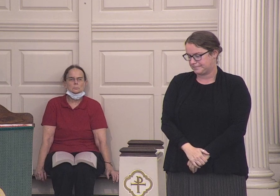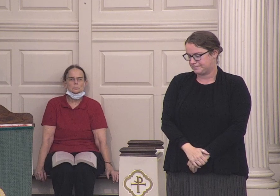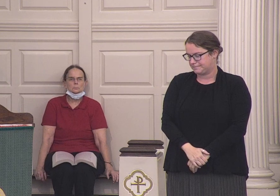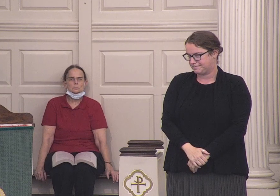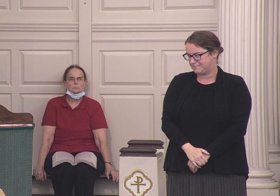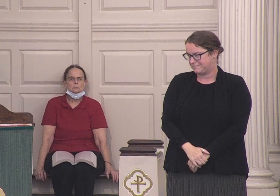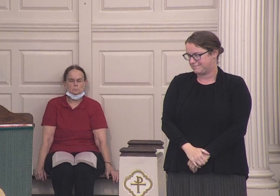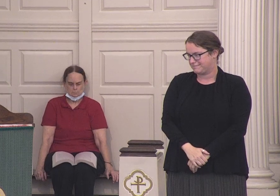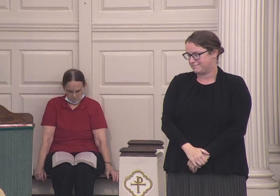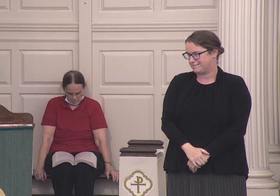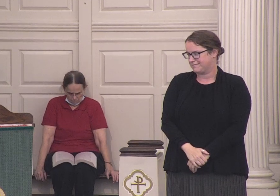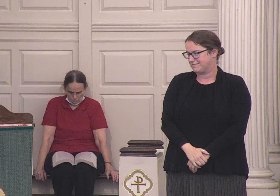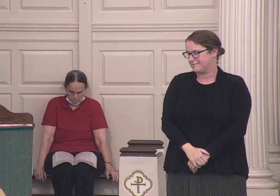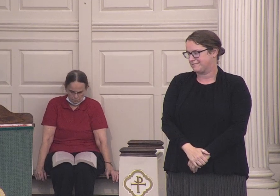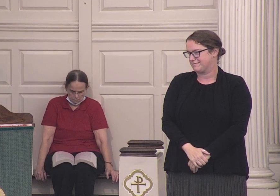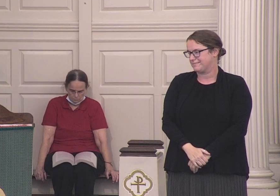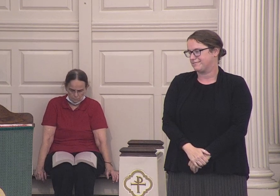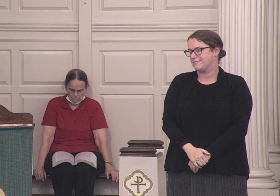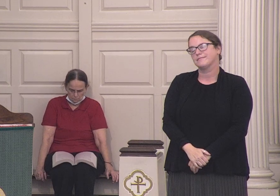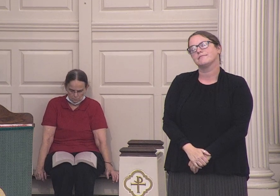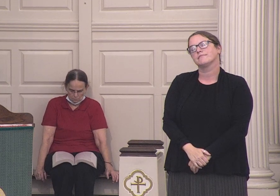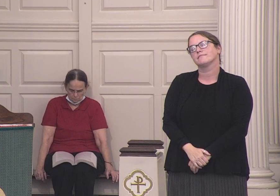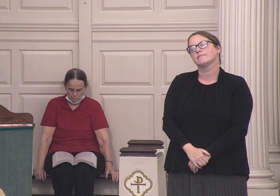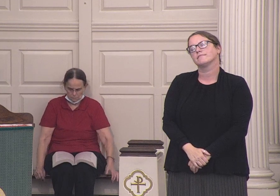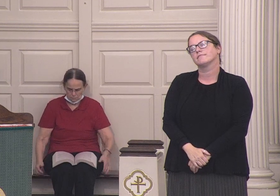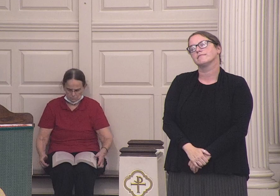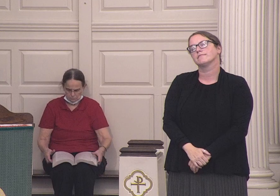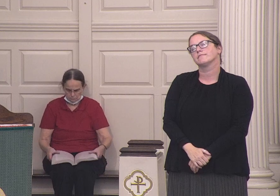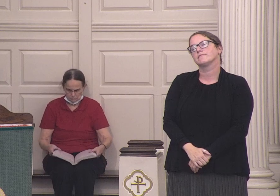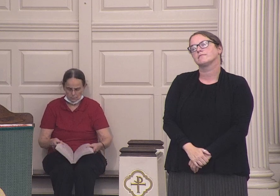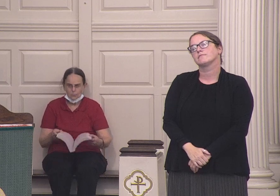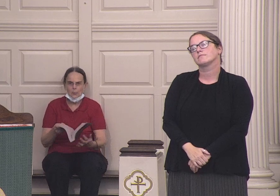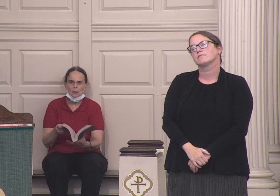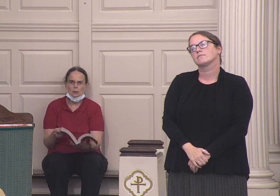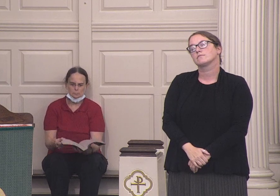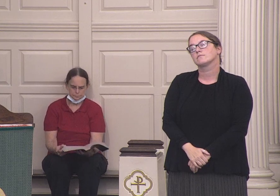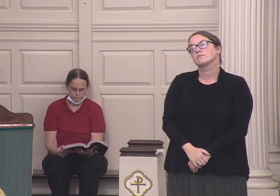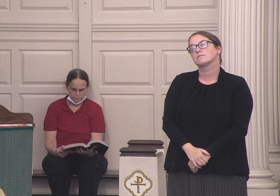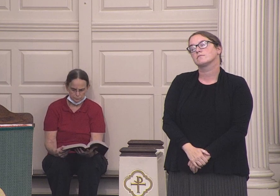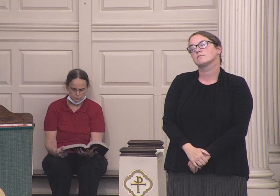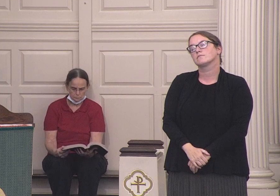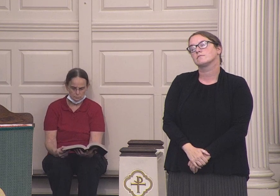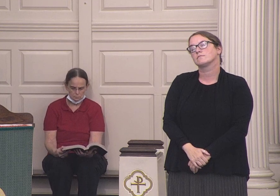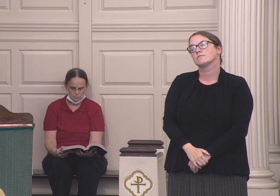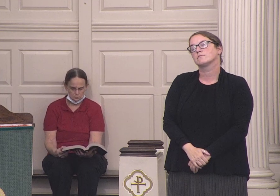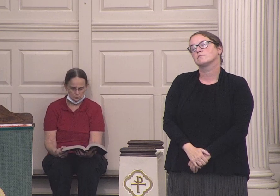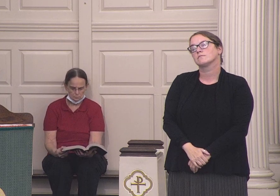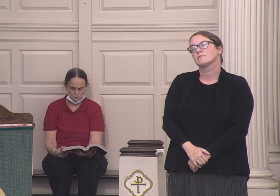salvation. The Lord himself will give his